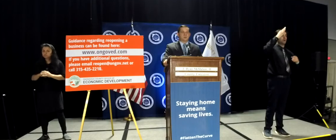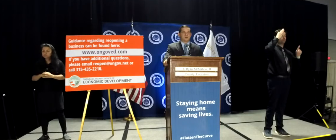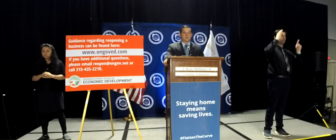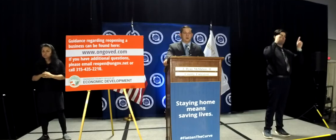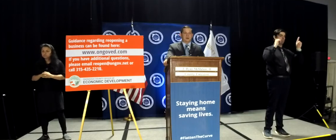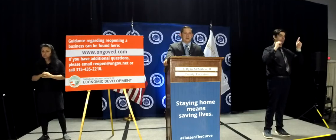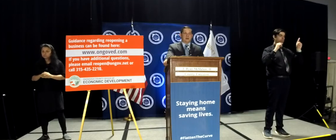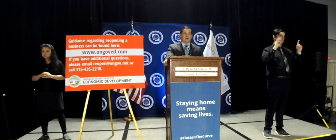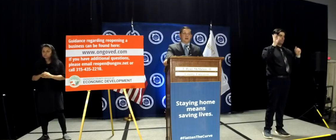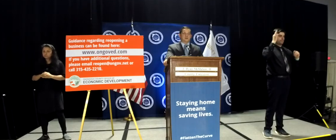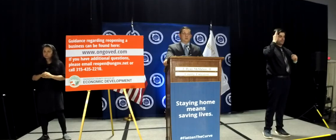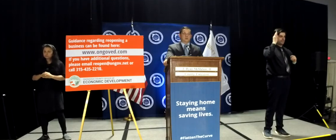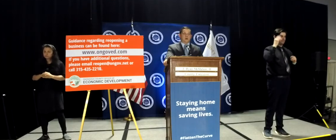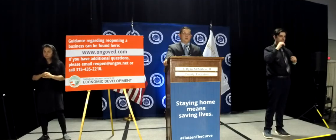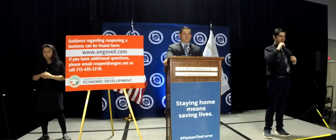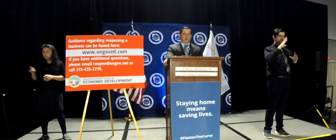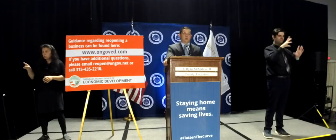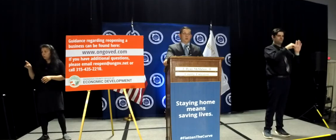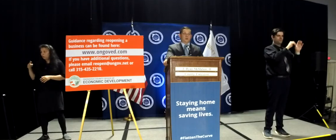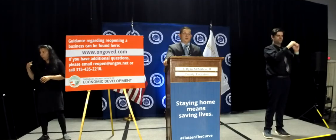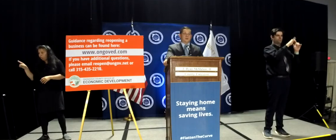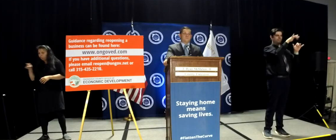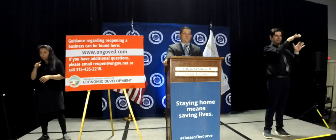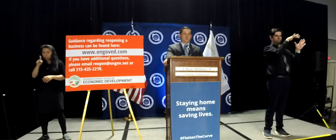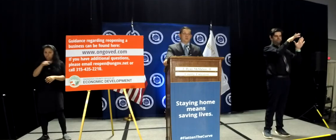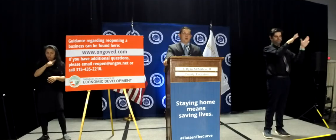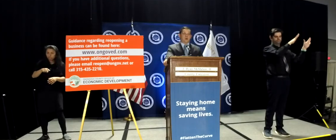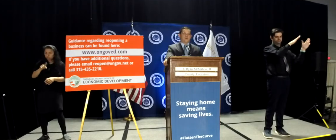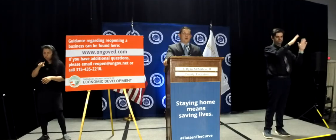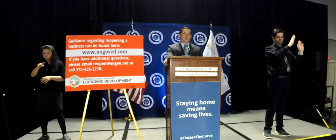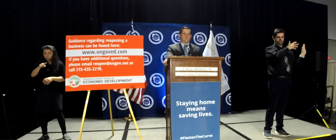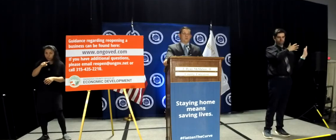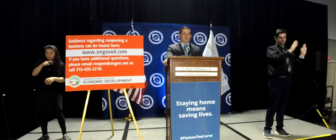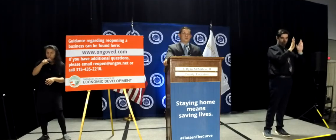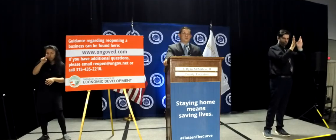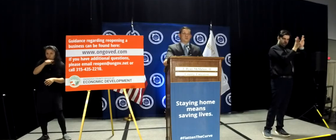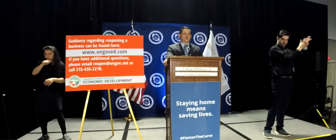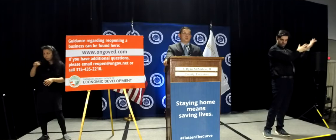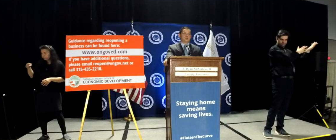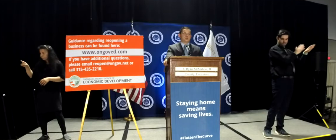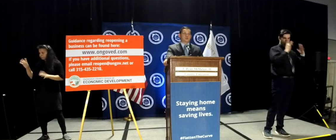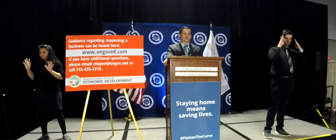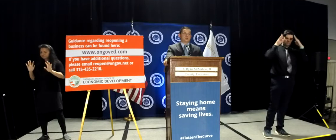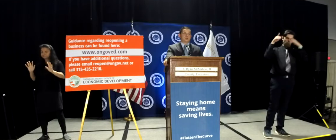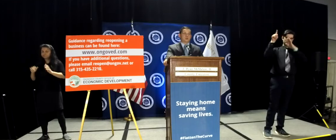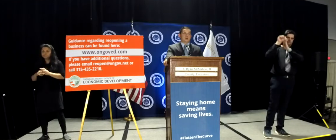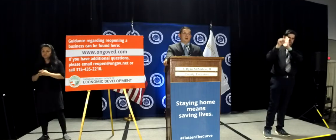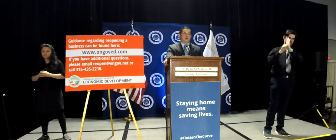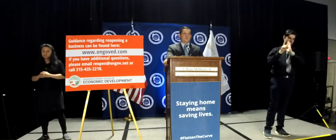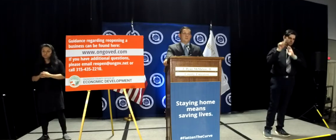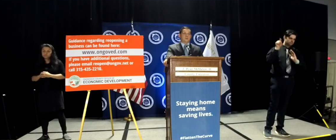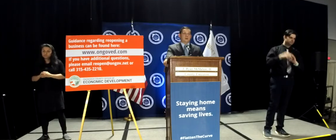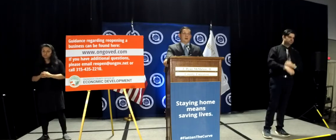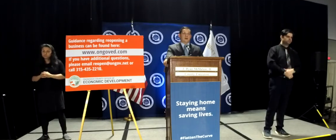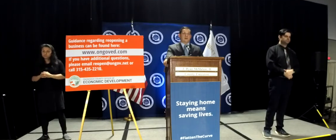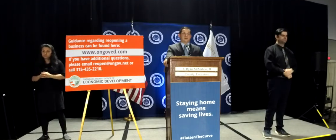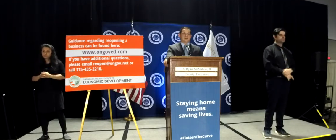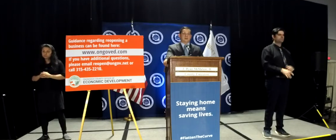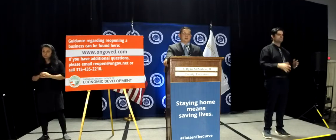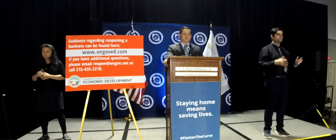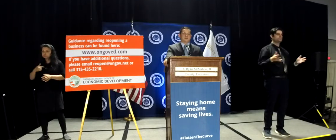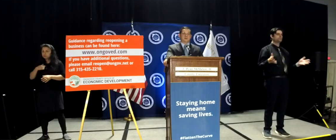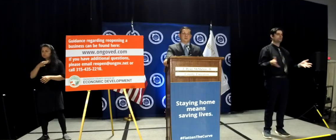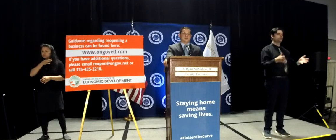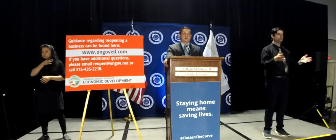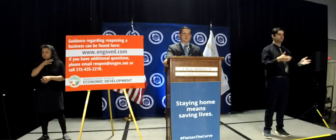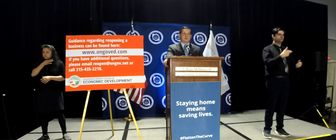that. But I do implore certainly all of our religious institutions to everything's